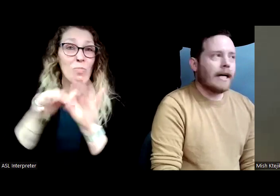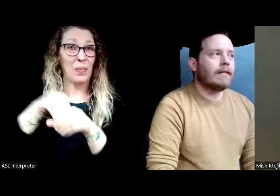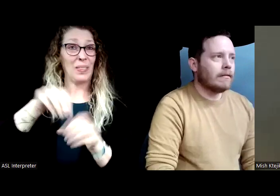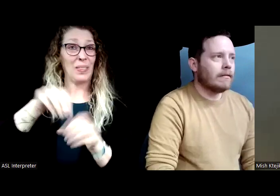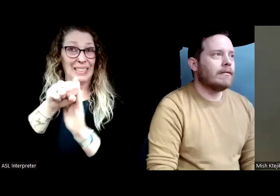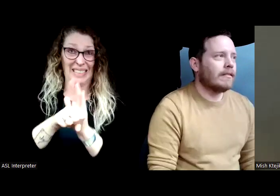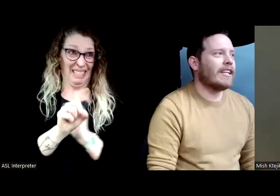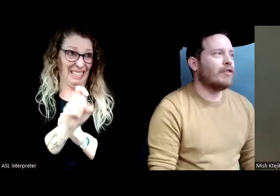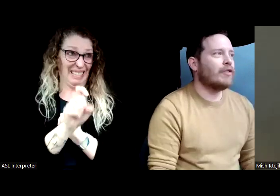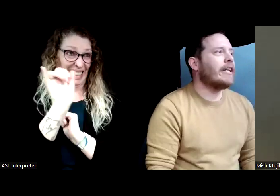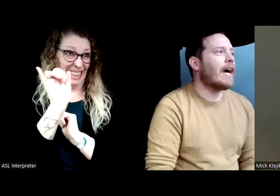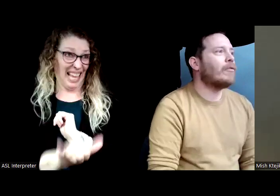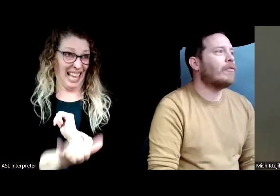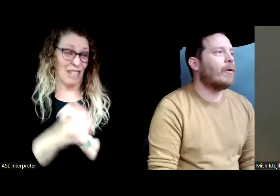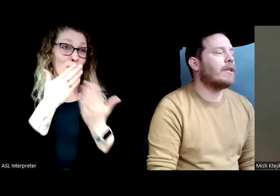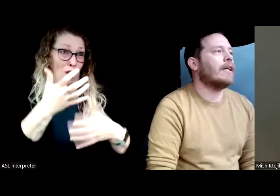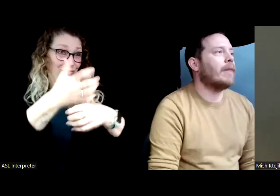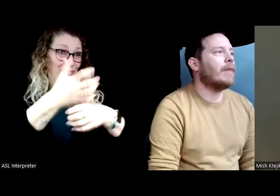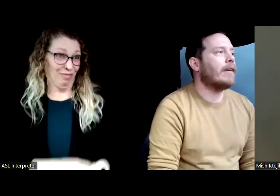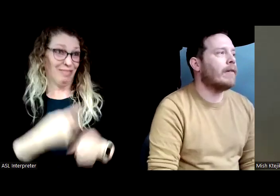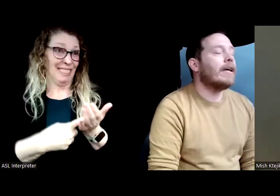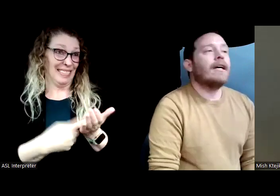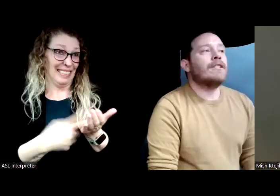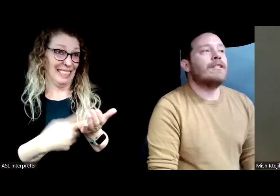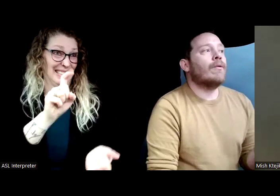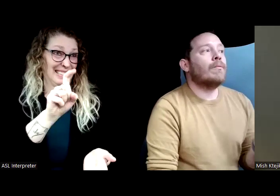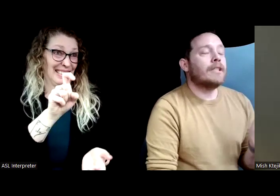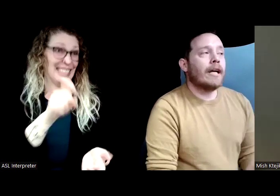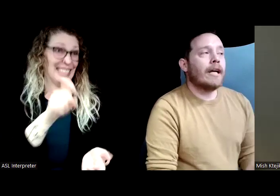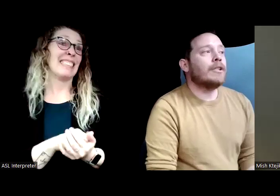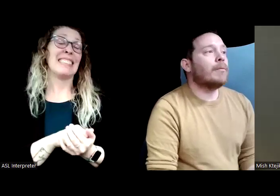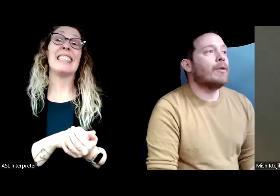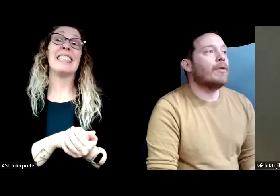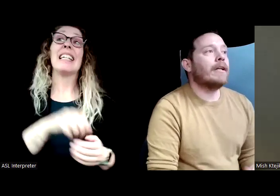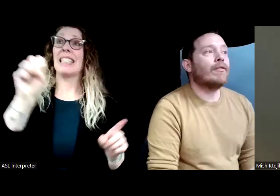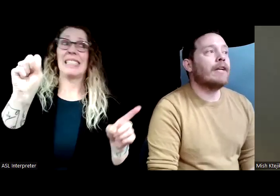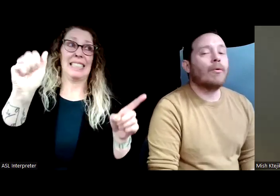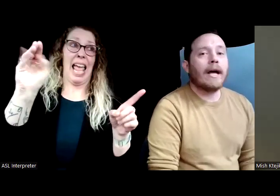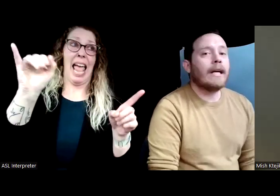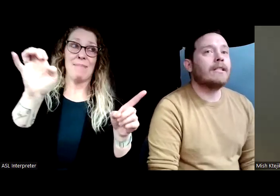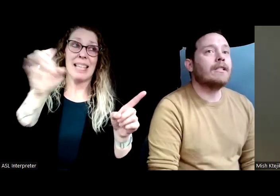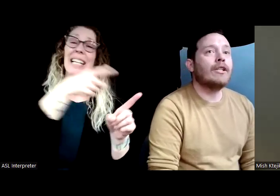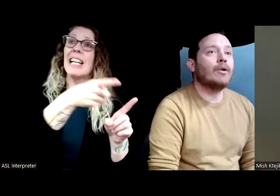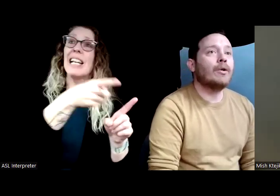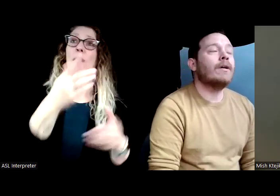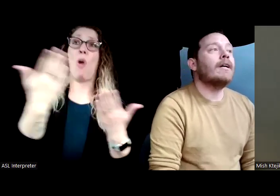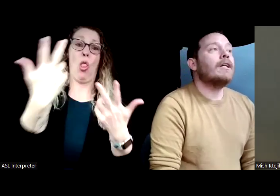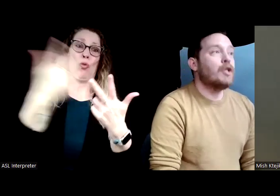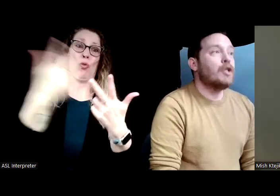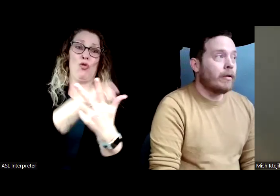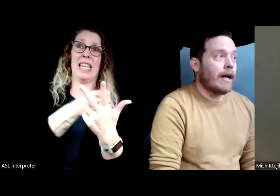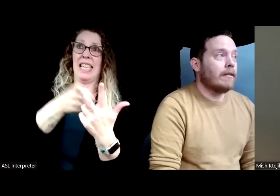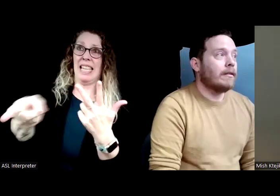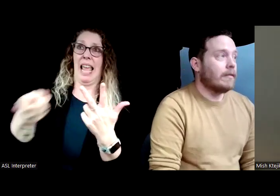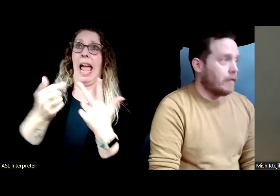that like a good recap of what we're talking about right now? And so Sammy's proposing 3 different ways to do